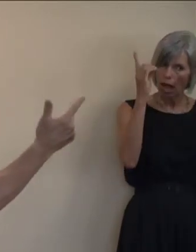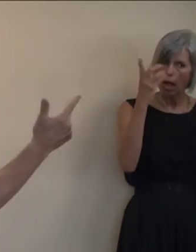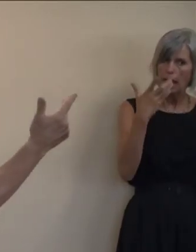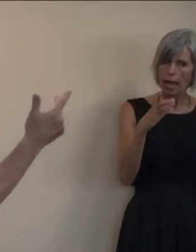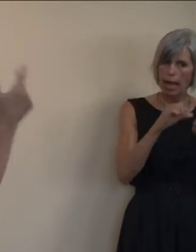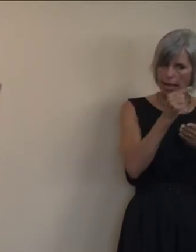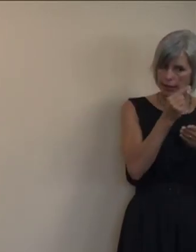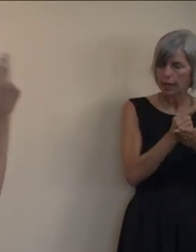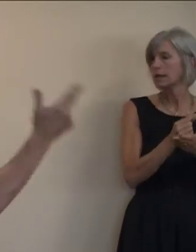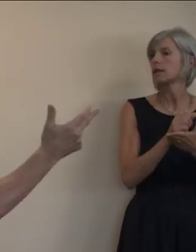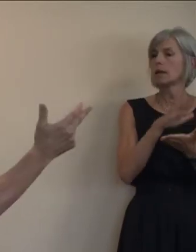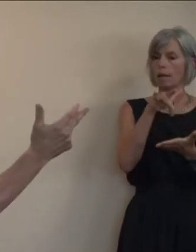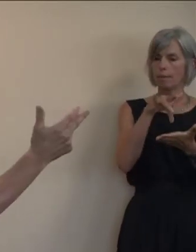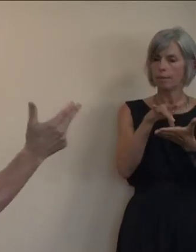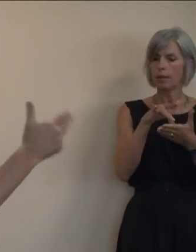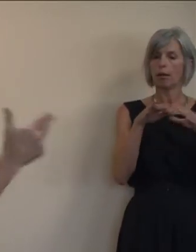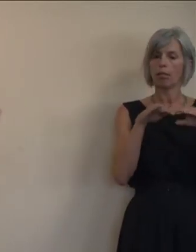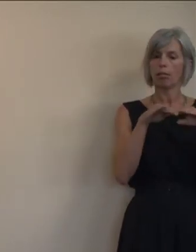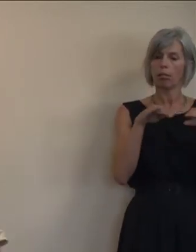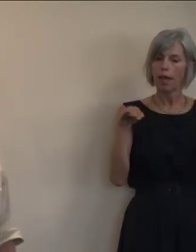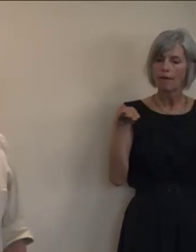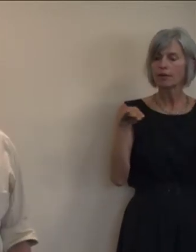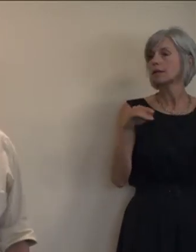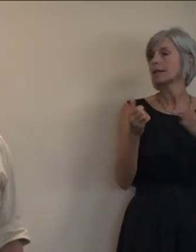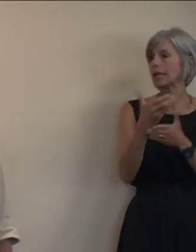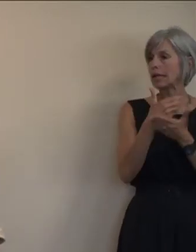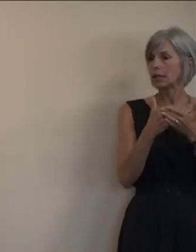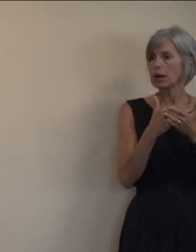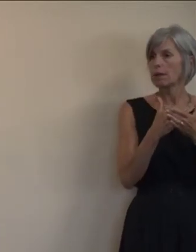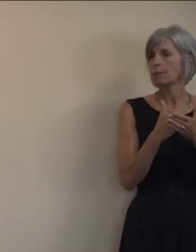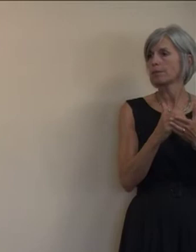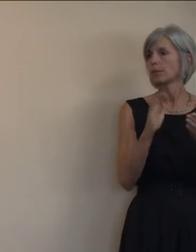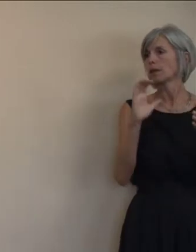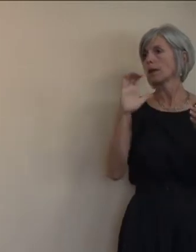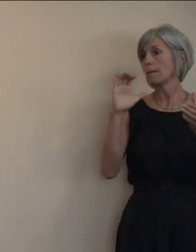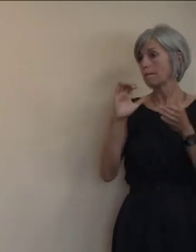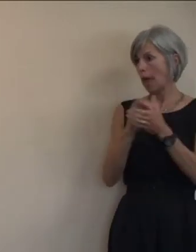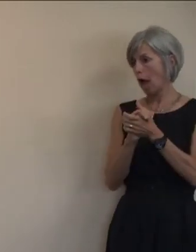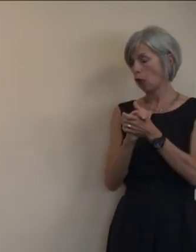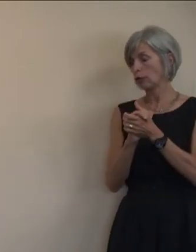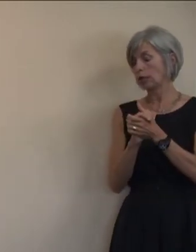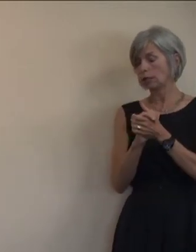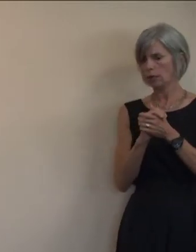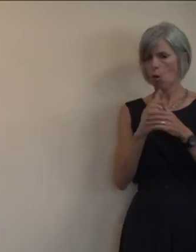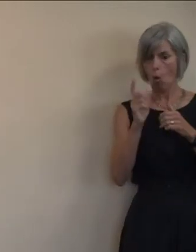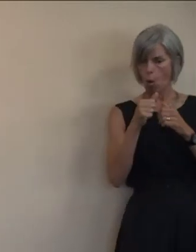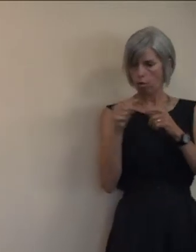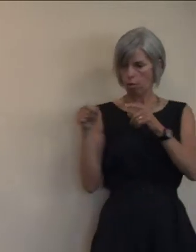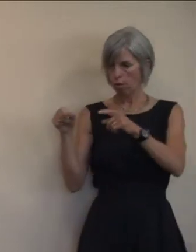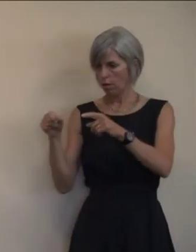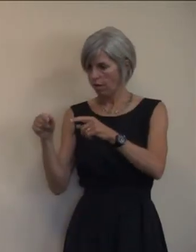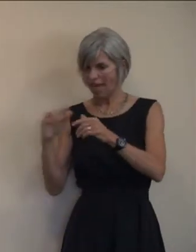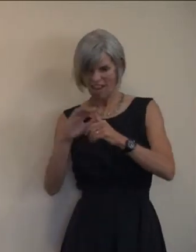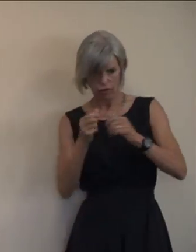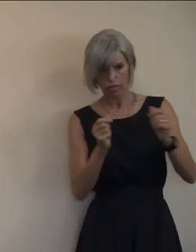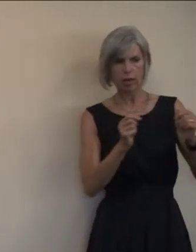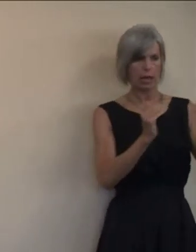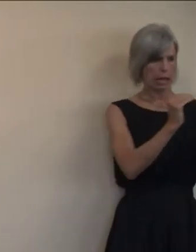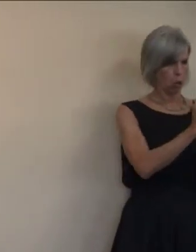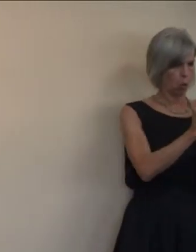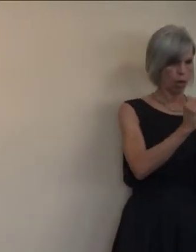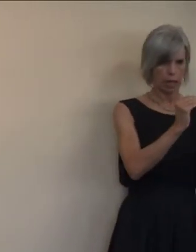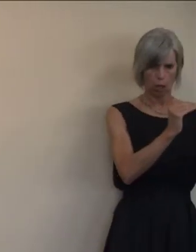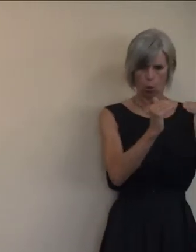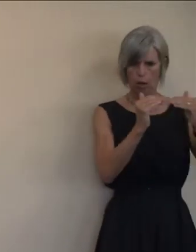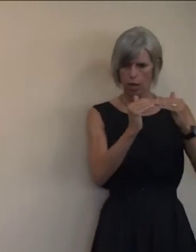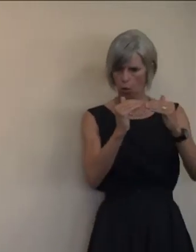middle-class income, married, white and black families, everything's equal. The major areas of achievement are